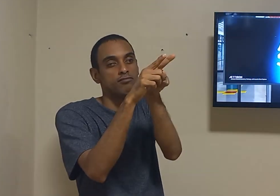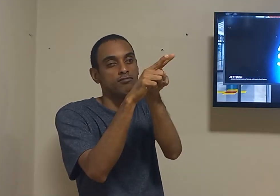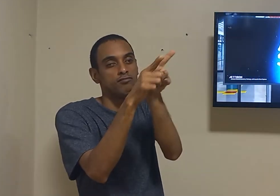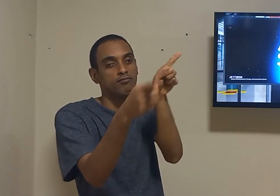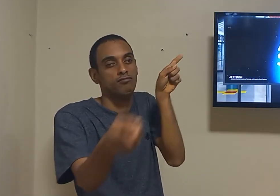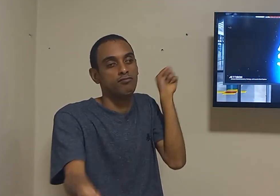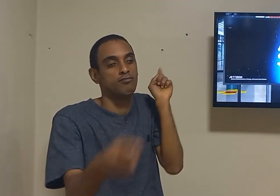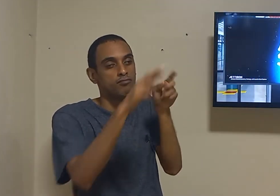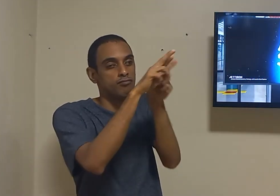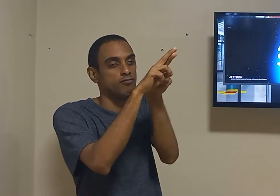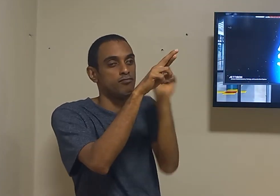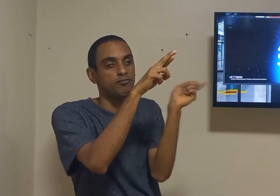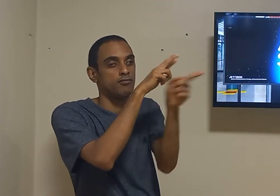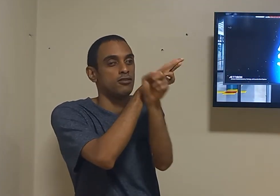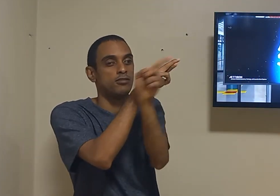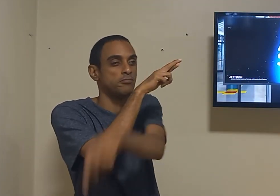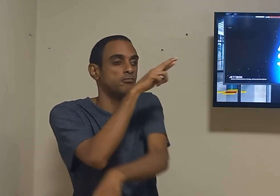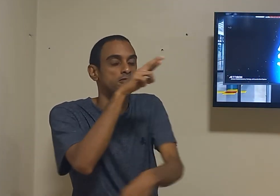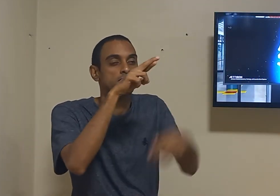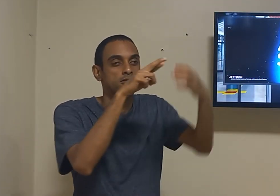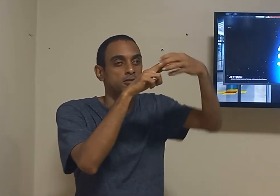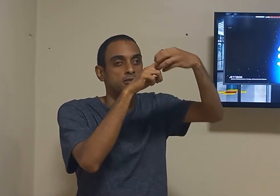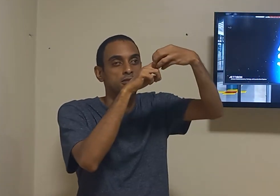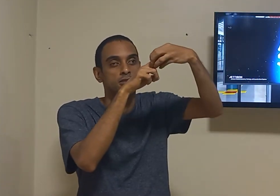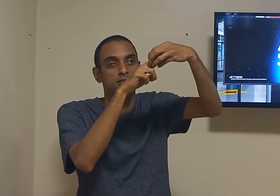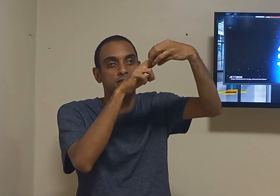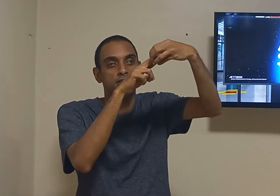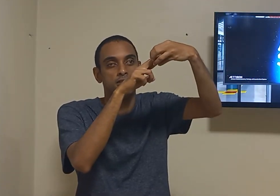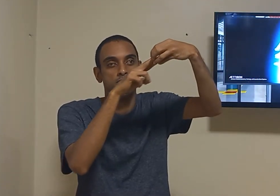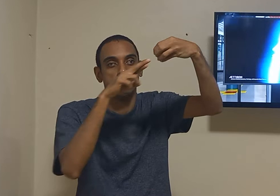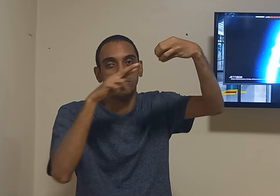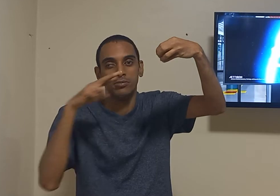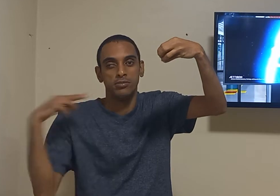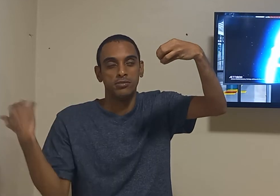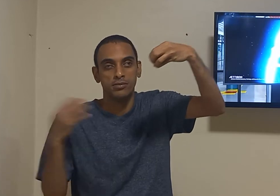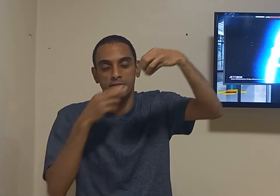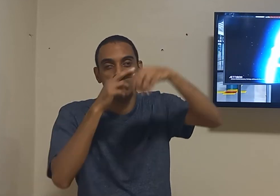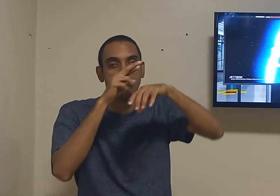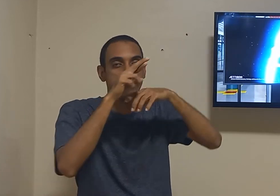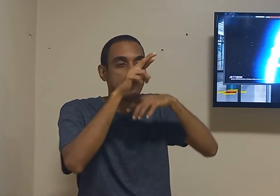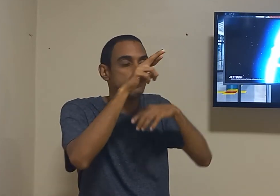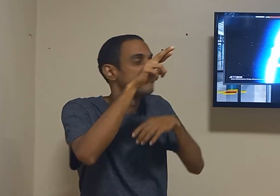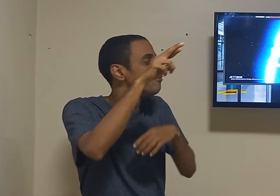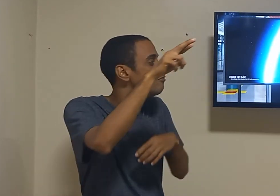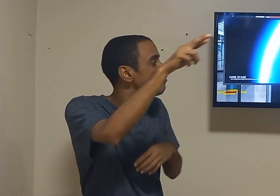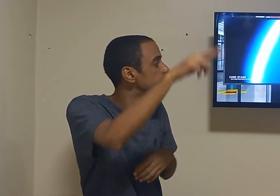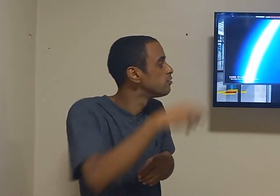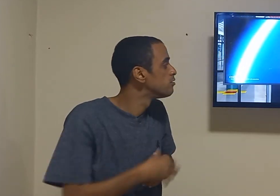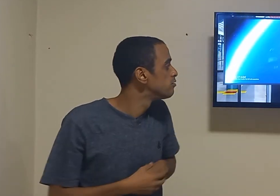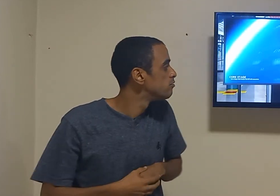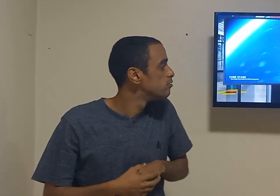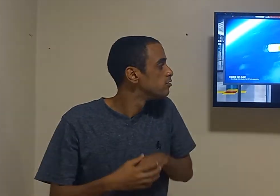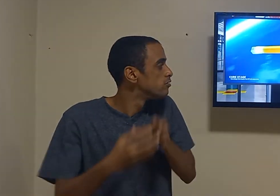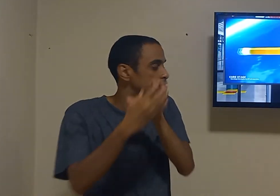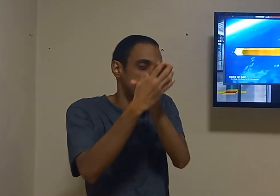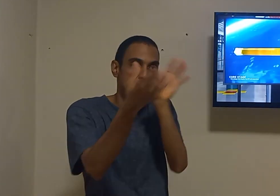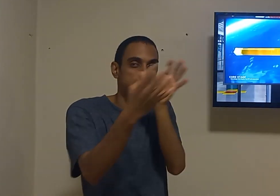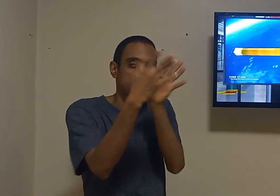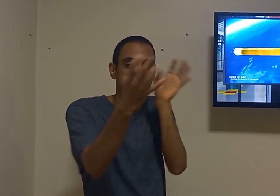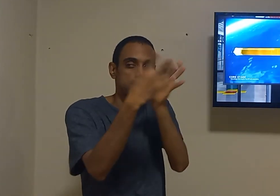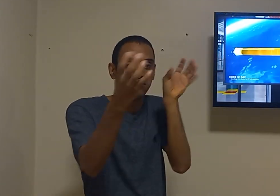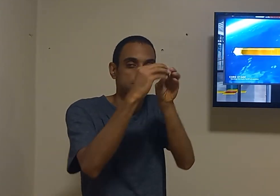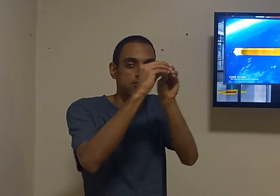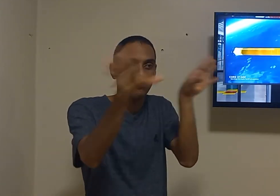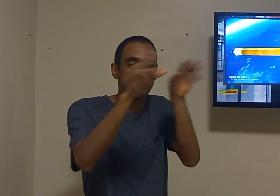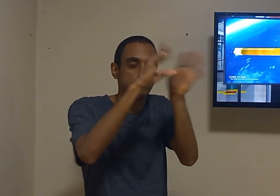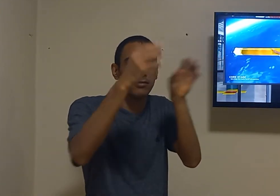We also have 3 fairings protecting Orion on the way uphill, as well as the launch abort system that will come off. Now, after